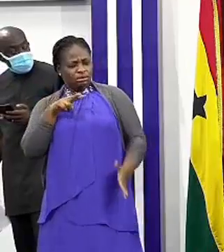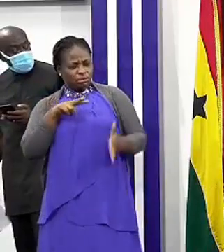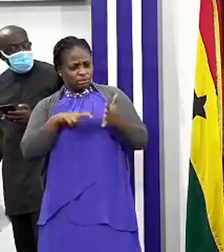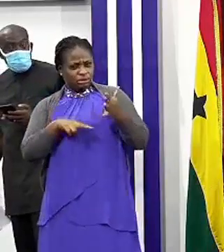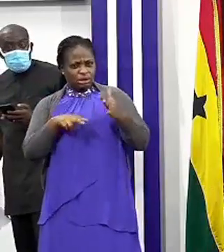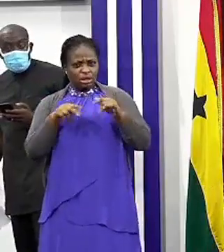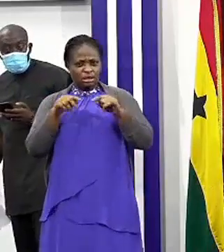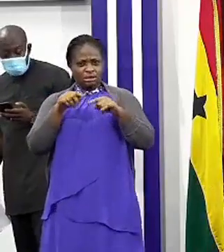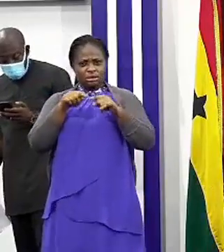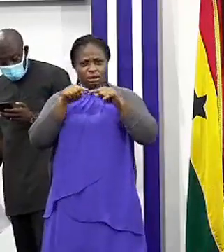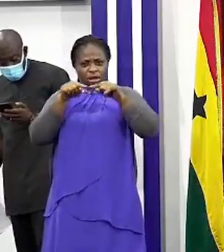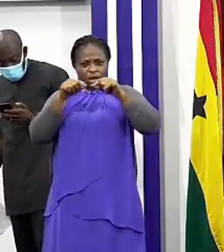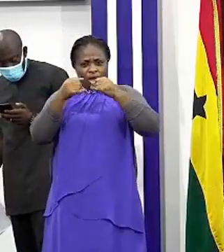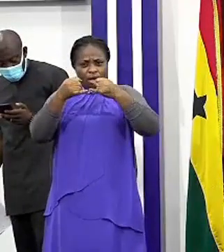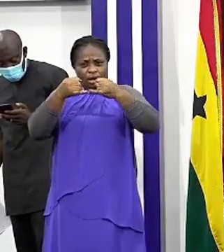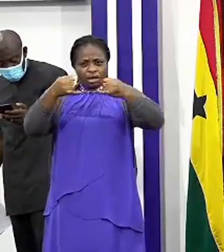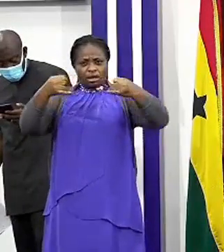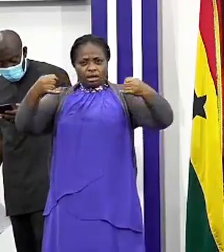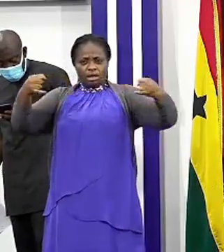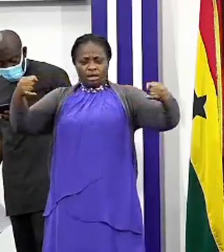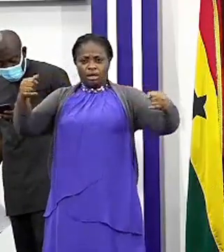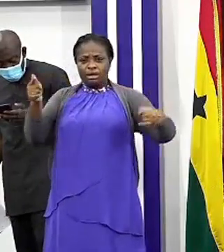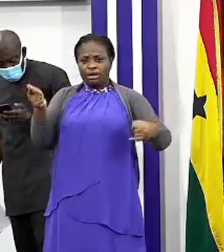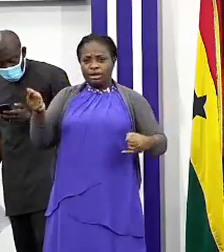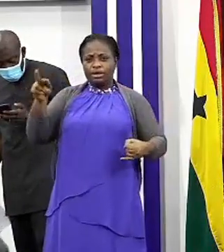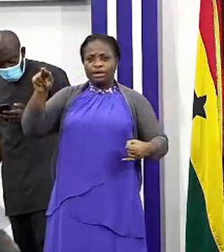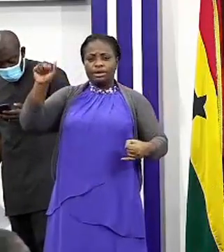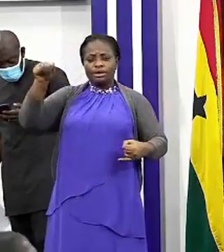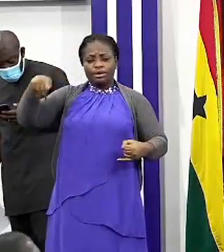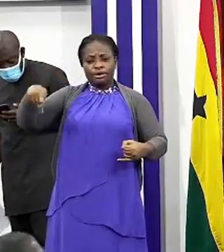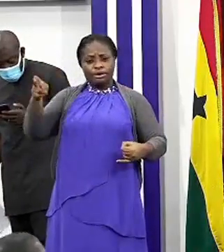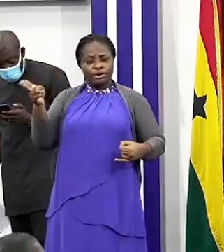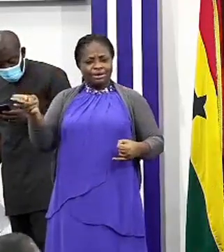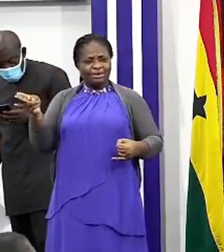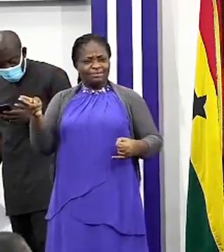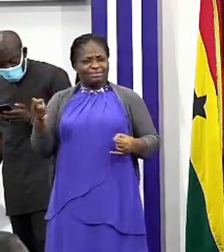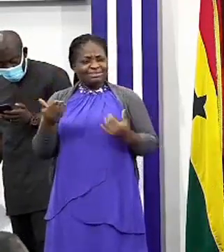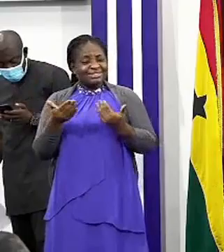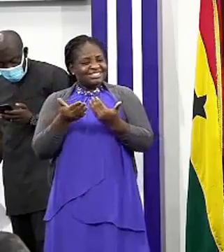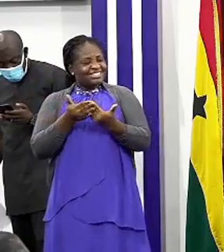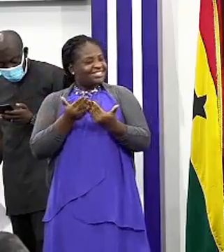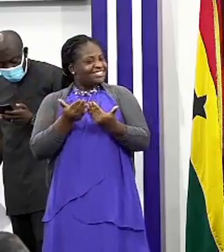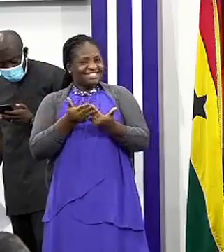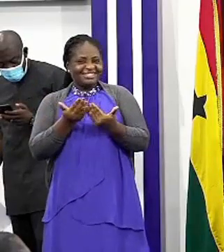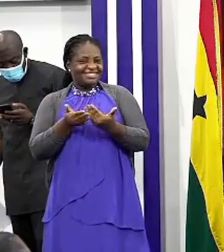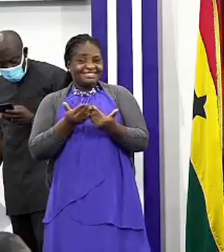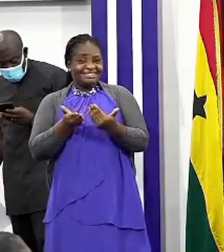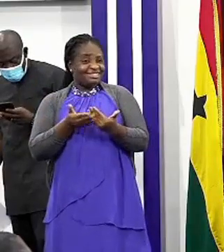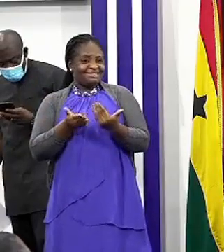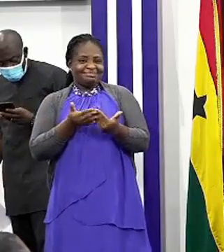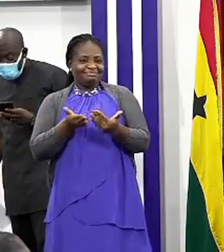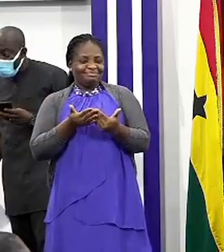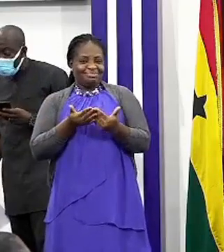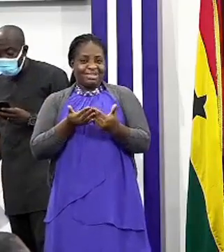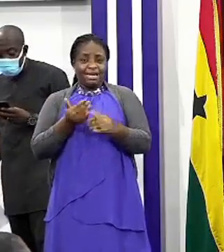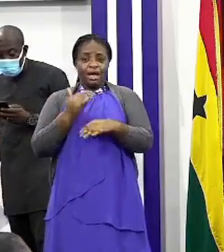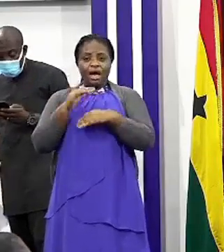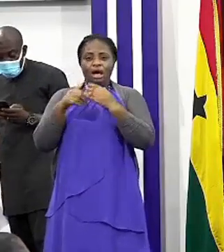graph. Okay. I think it's, again, simply a matter of